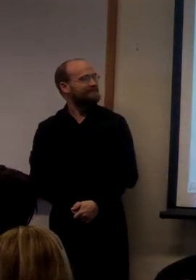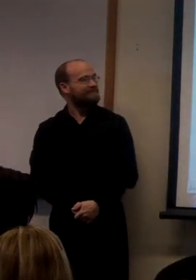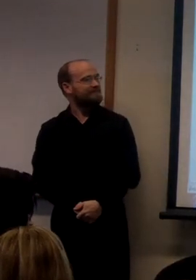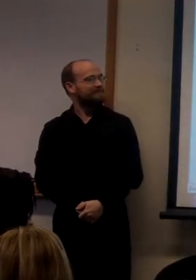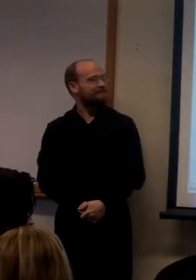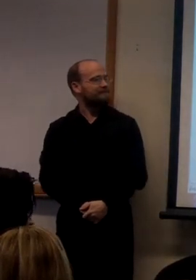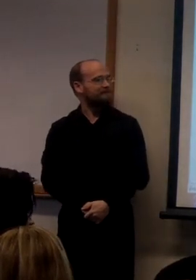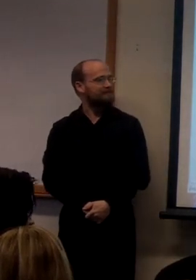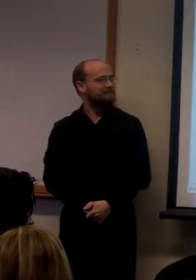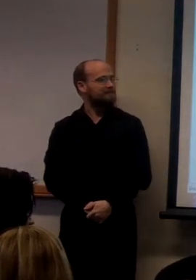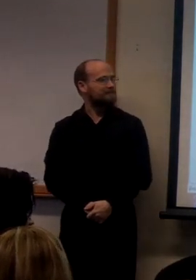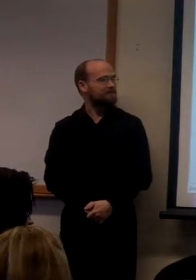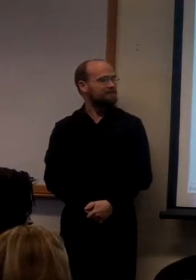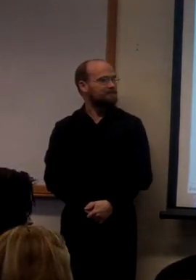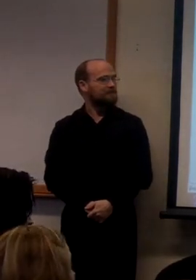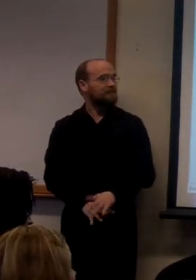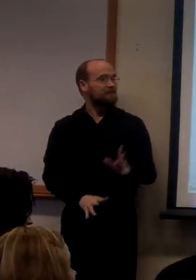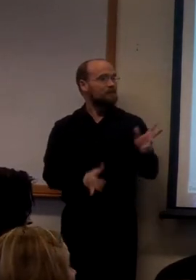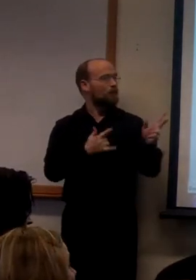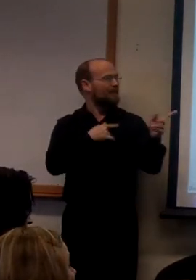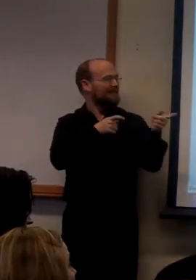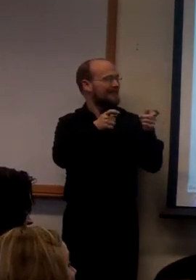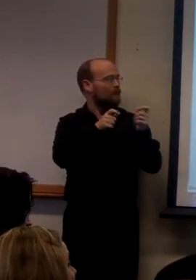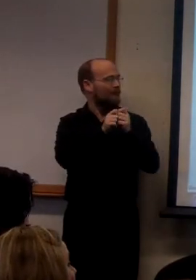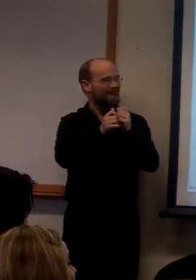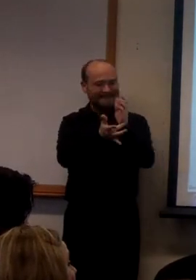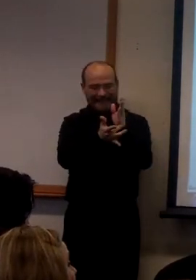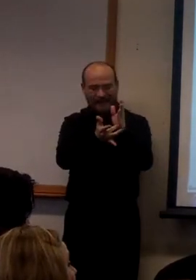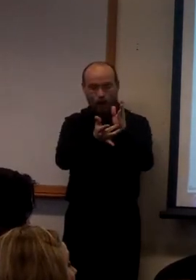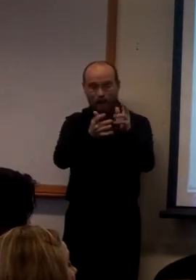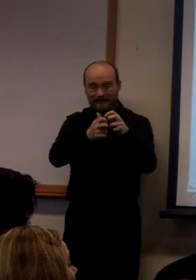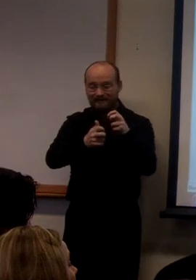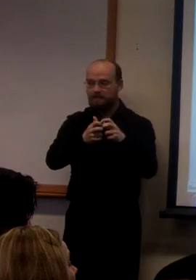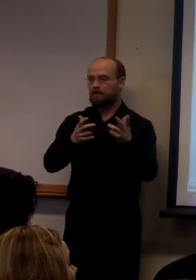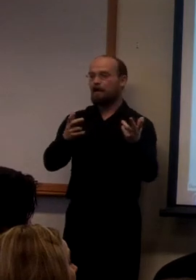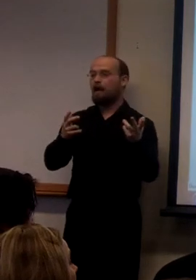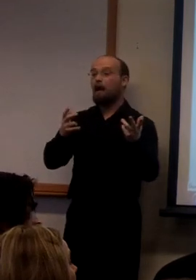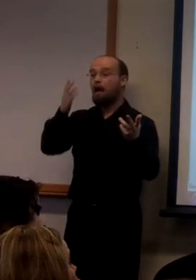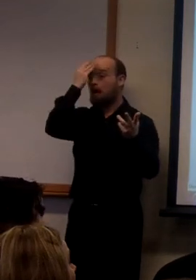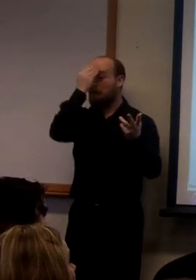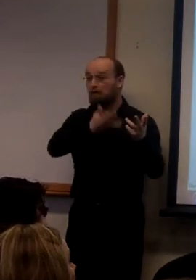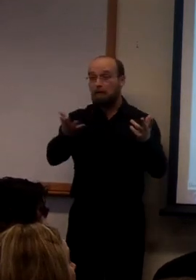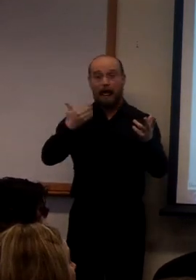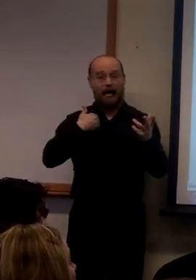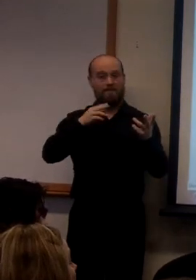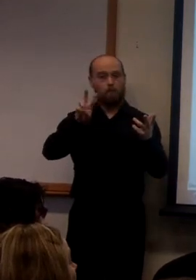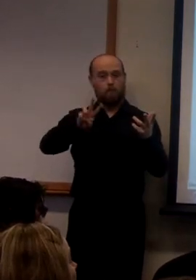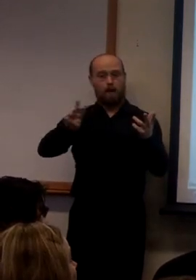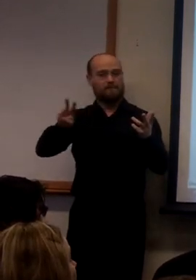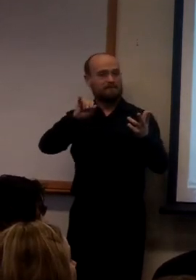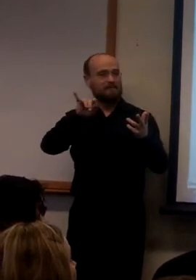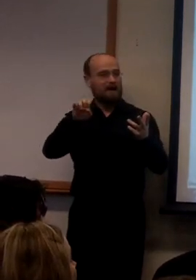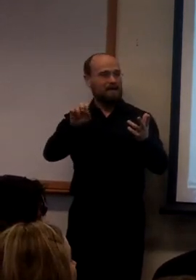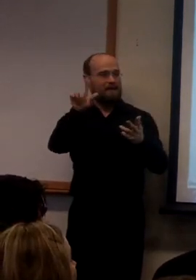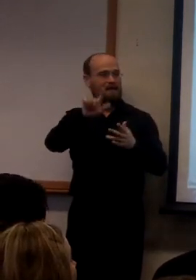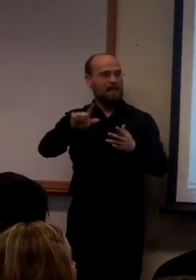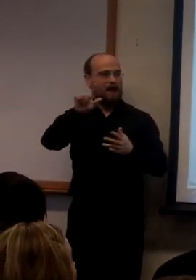While we're dealing with some technical difficulties, you should know that there's a website on the library webpage that has